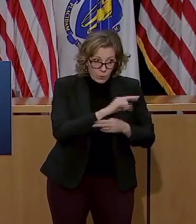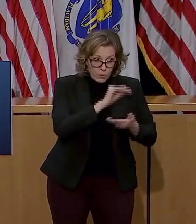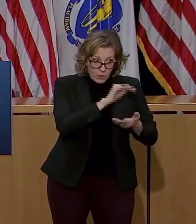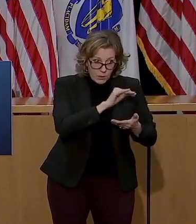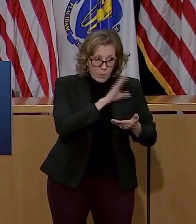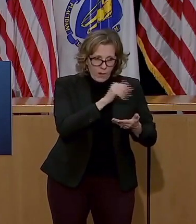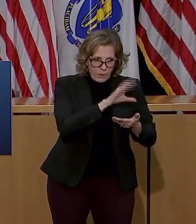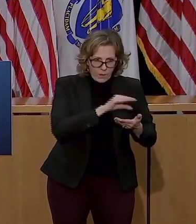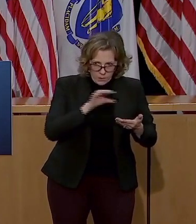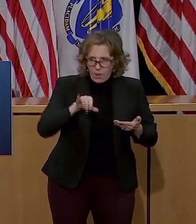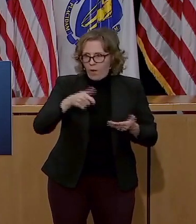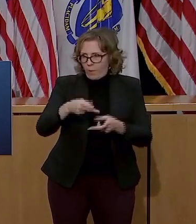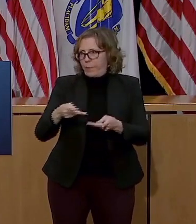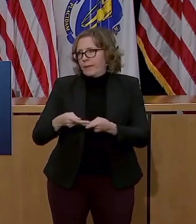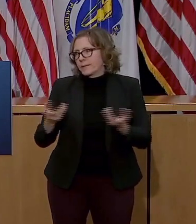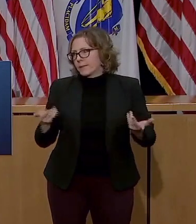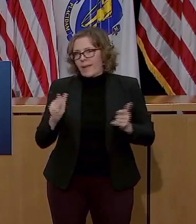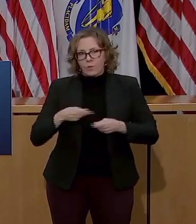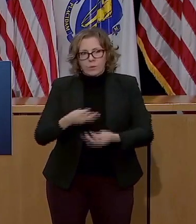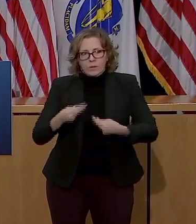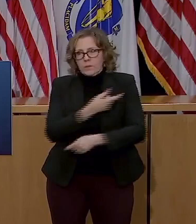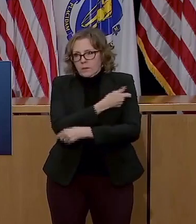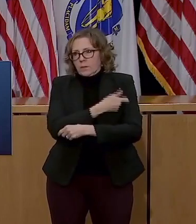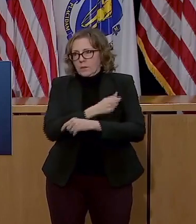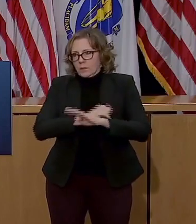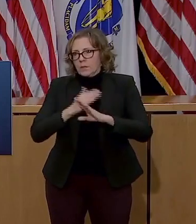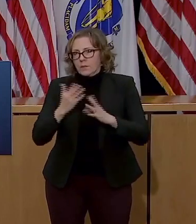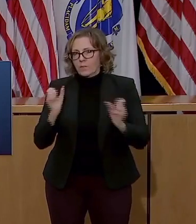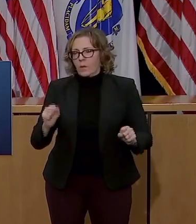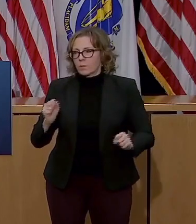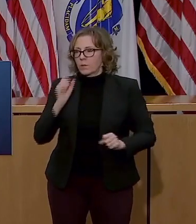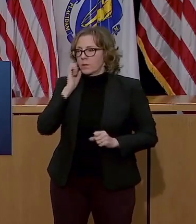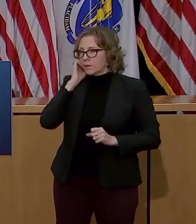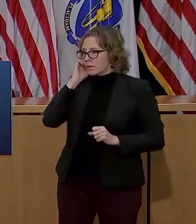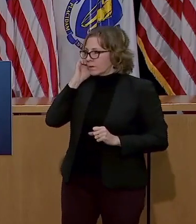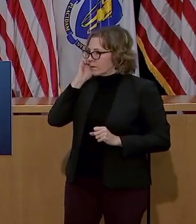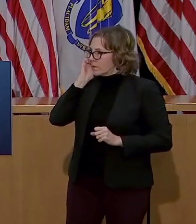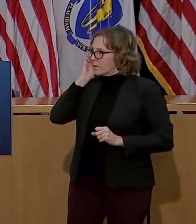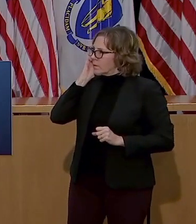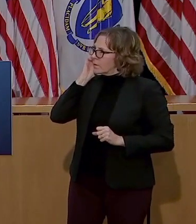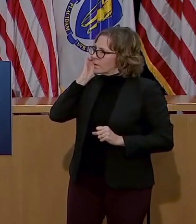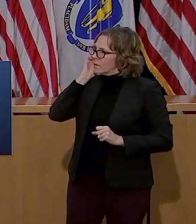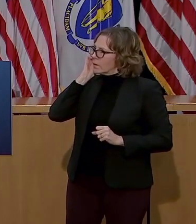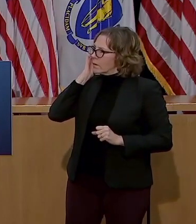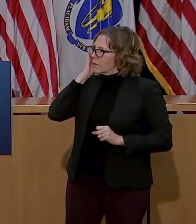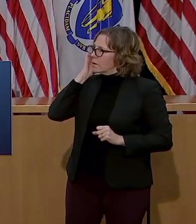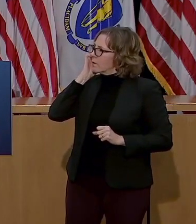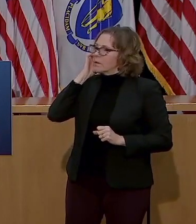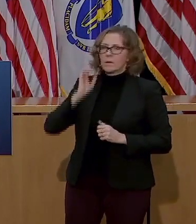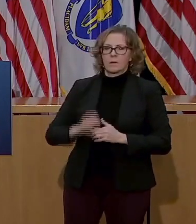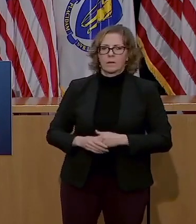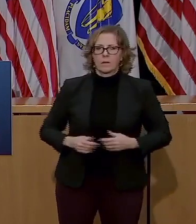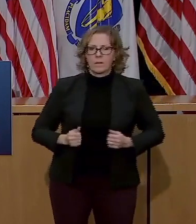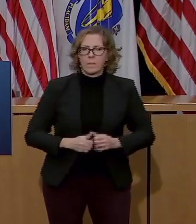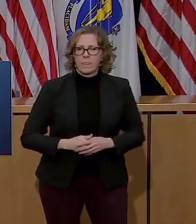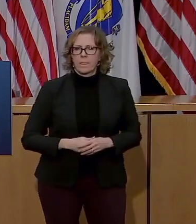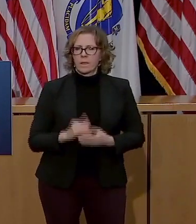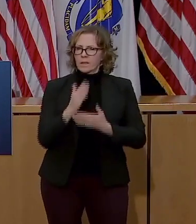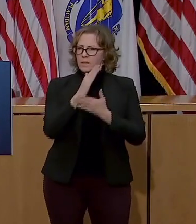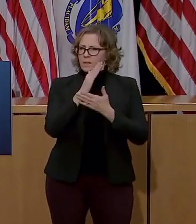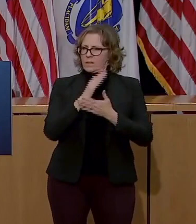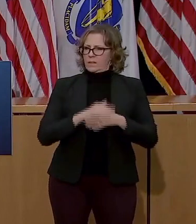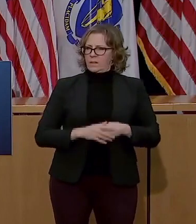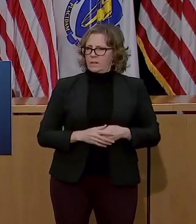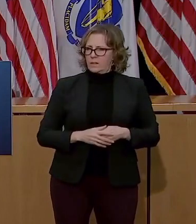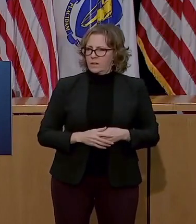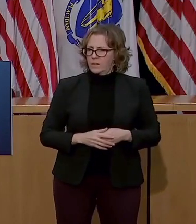you that there's an amount, a good amount of people in phase 1 who didn't want? Well, again, and it's not